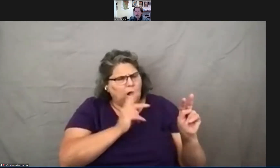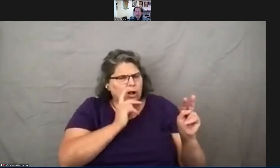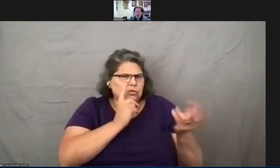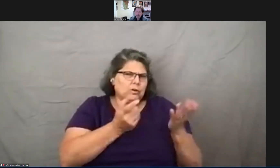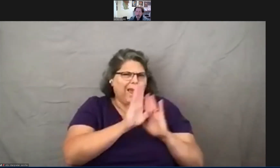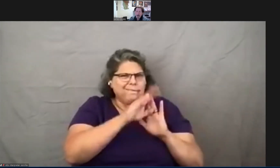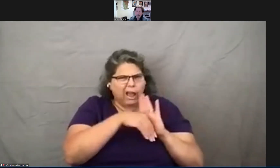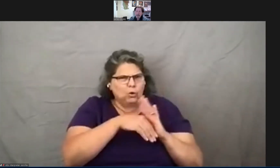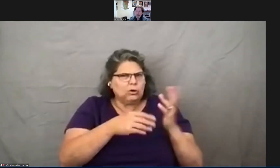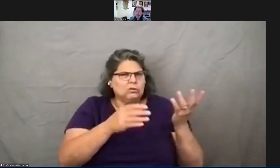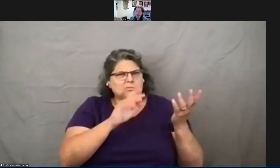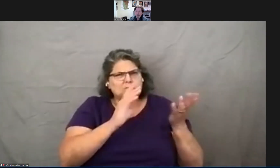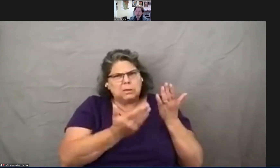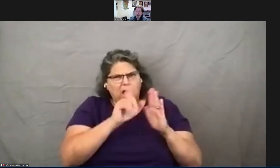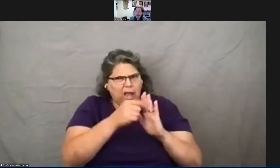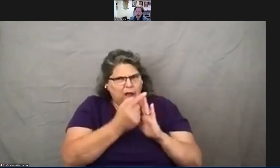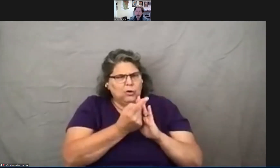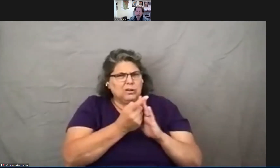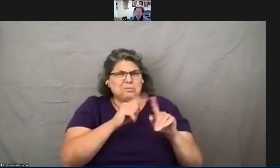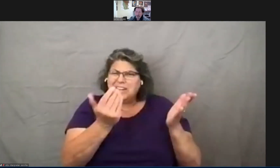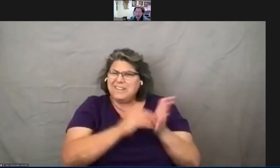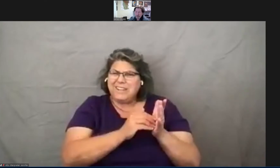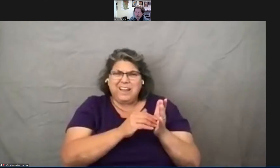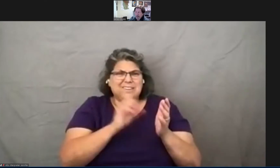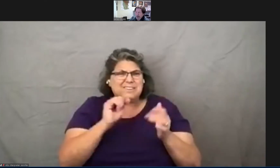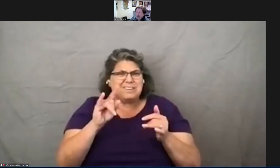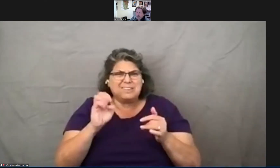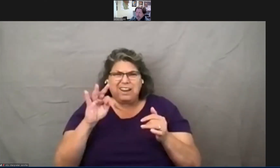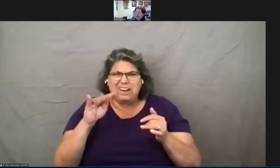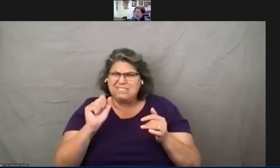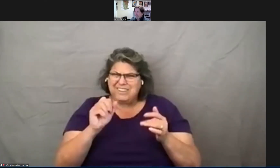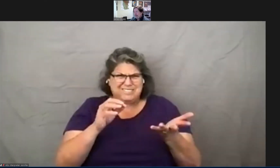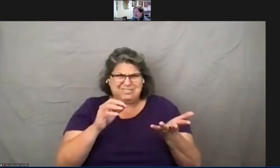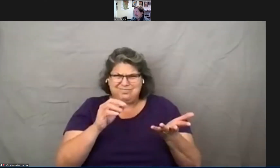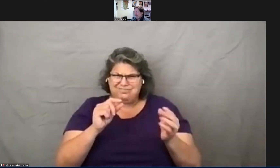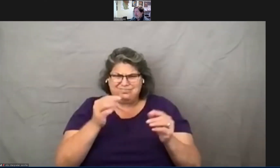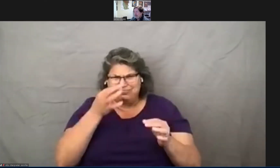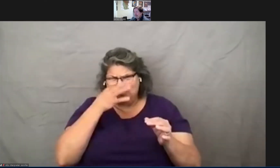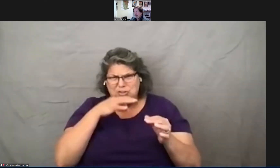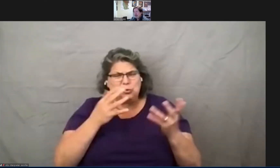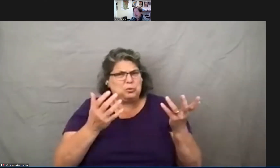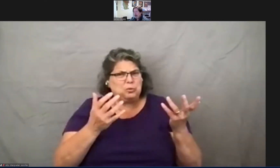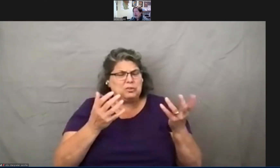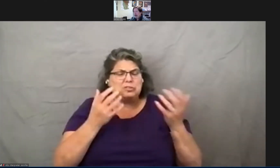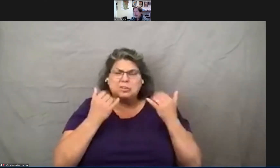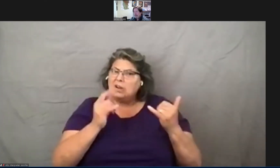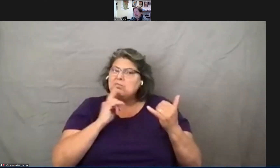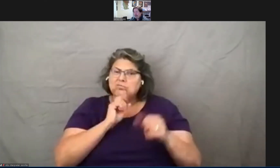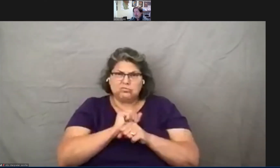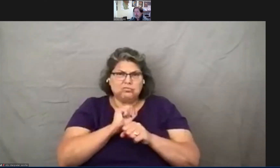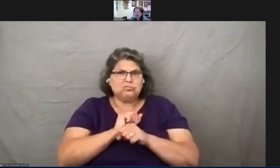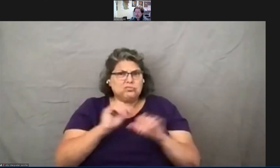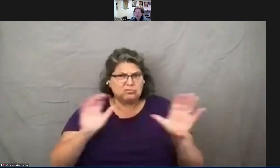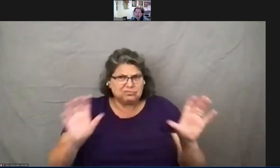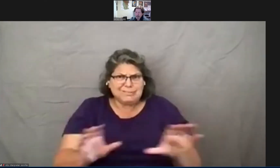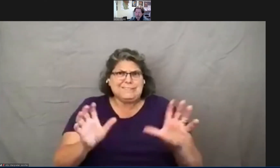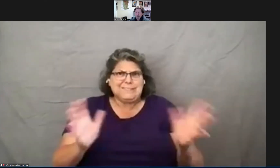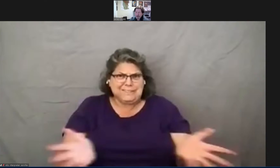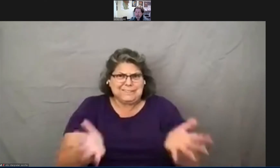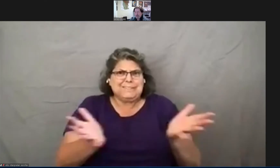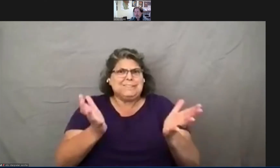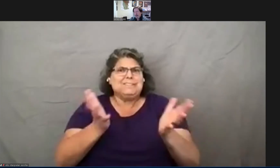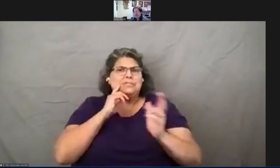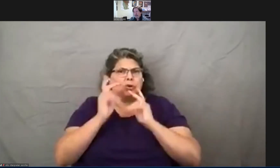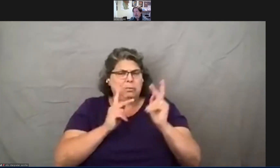are extremely small. And we're now actively recommending it for women who are pregnant or considering